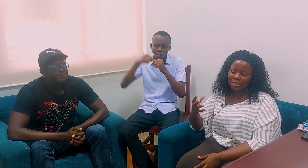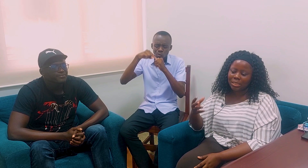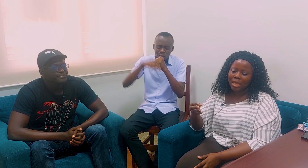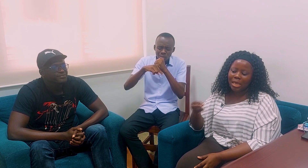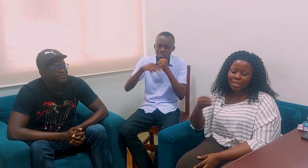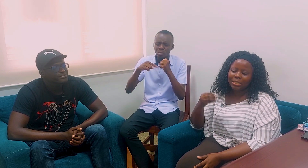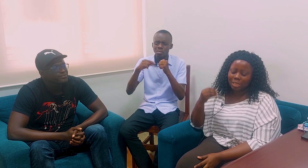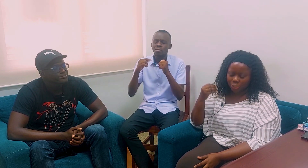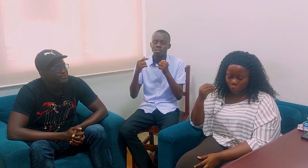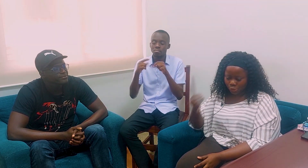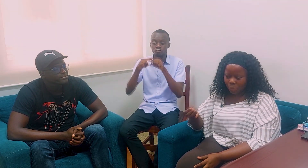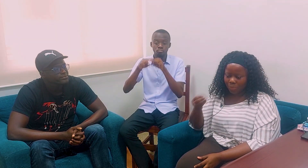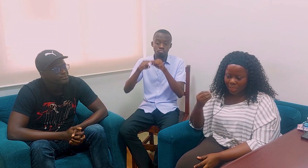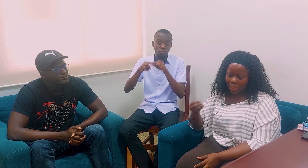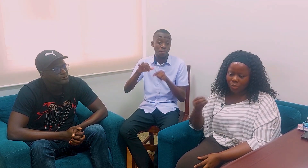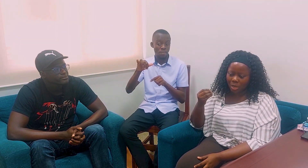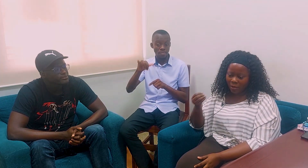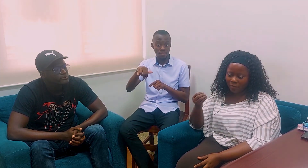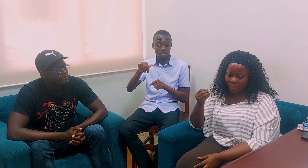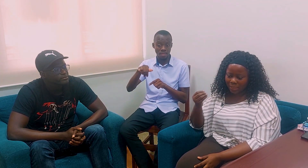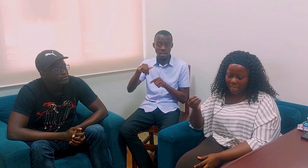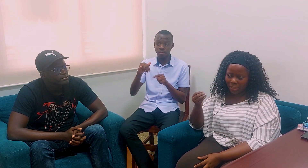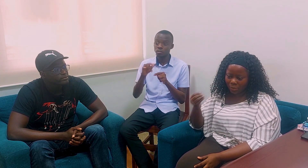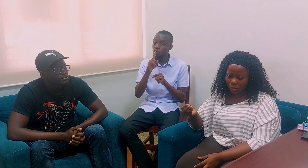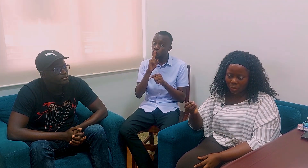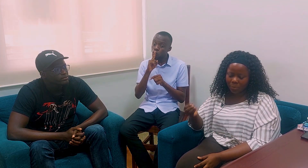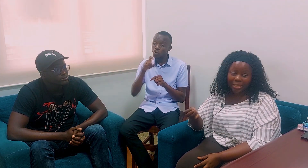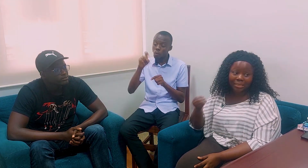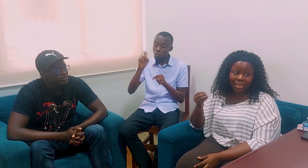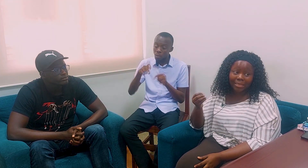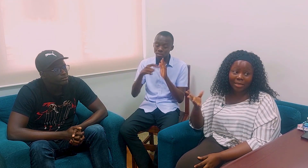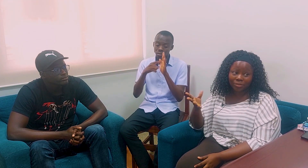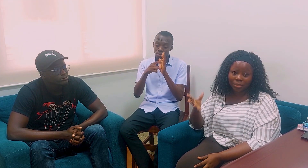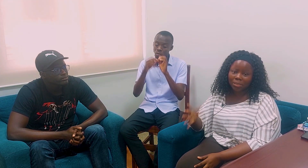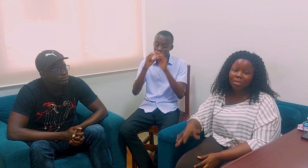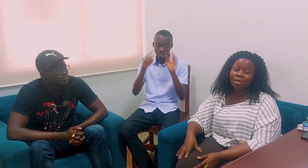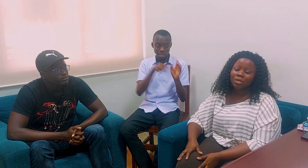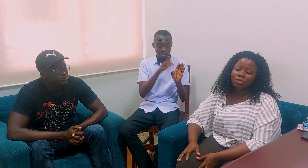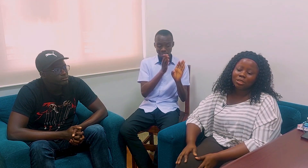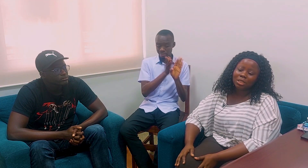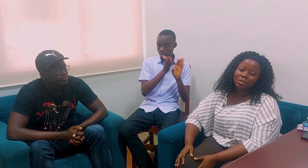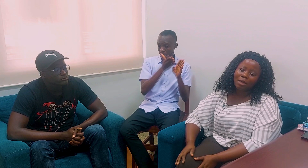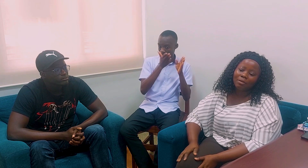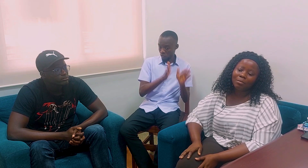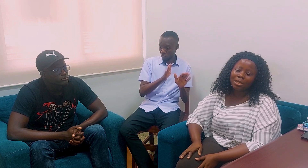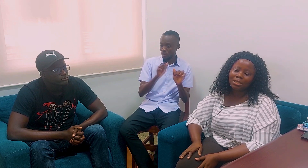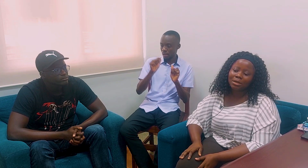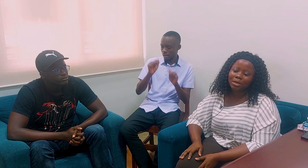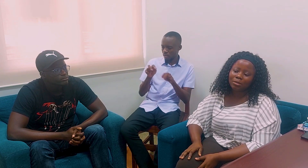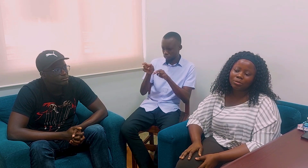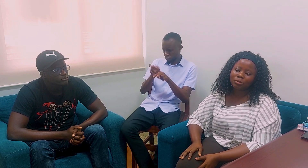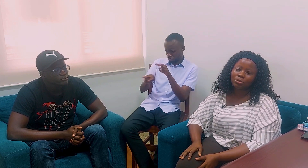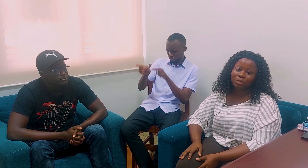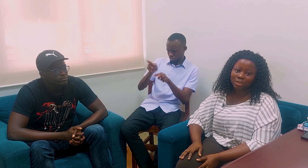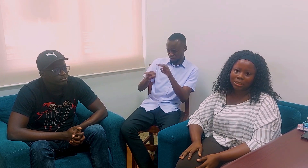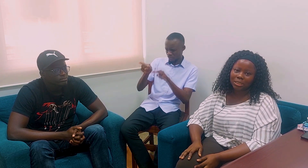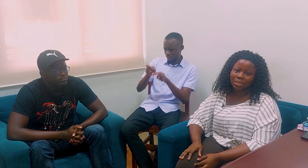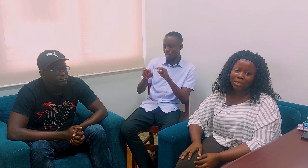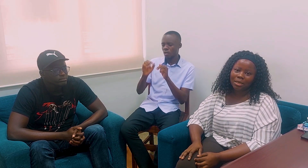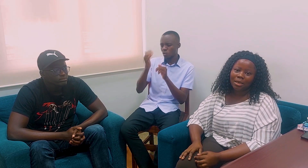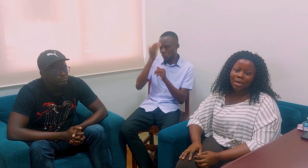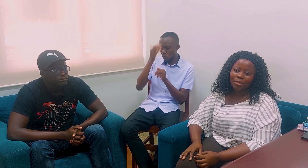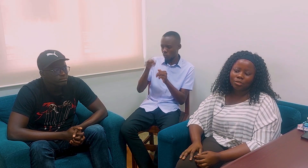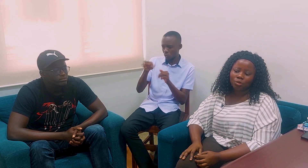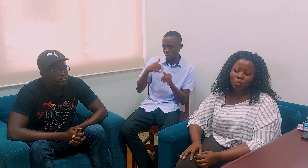yes. And it should be that you have been diagnosed by a psychiatrist to say you have a mental health